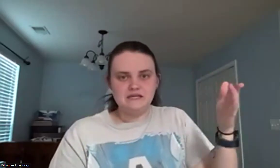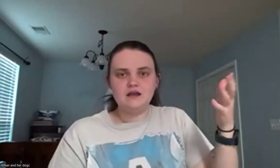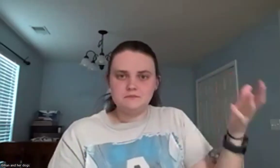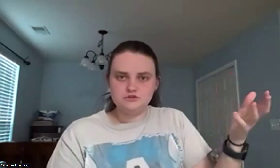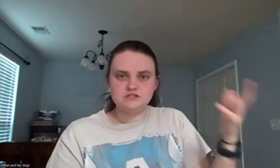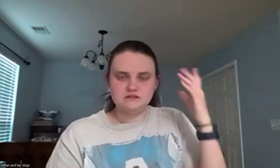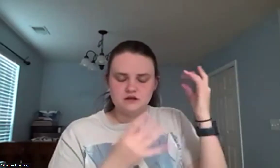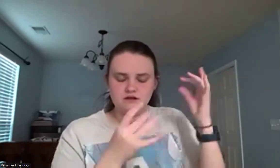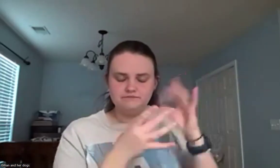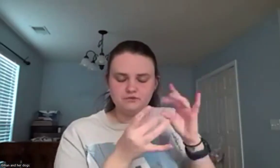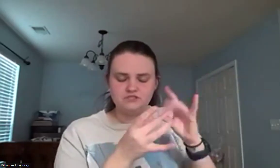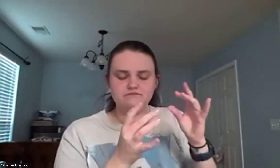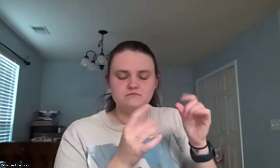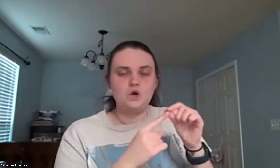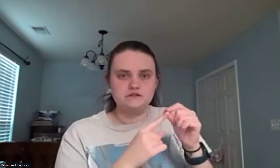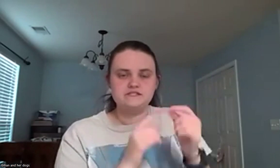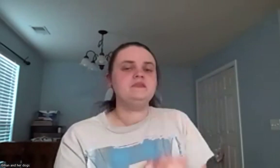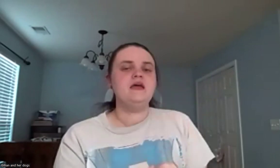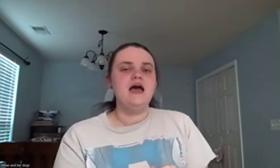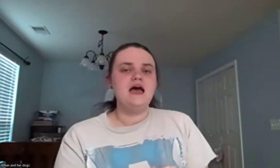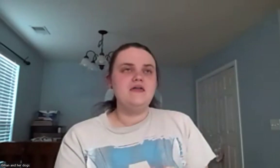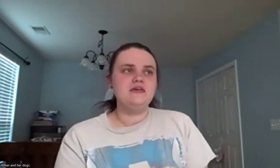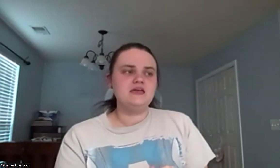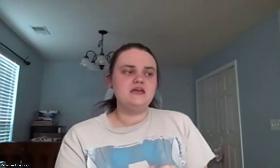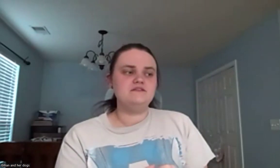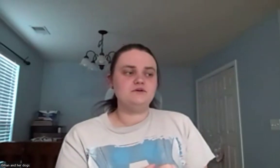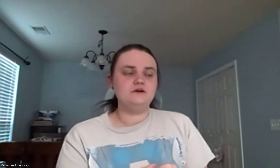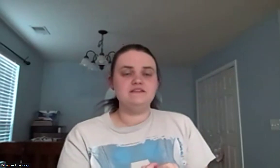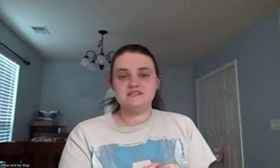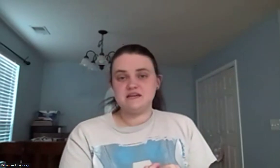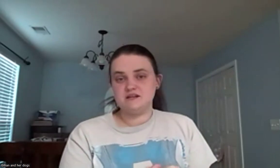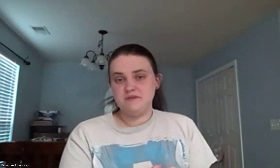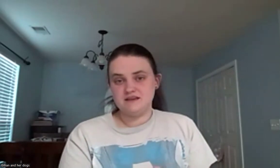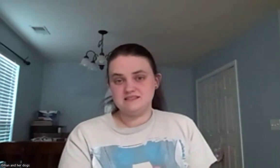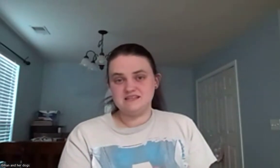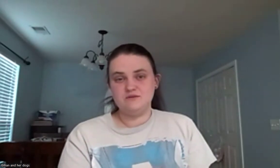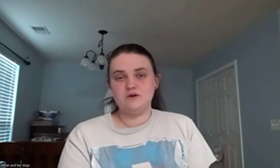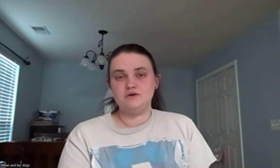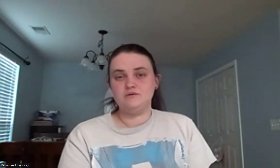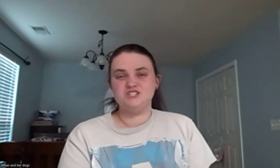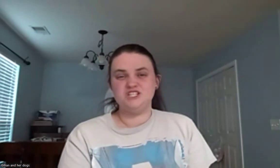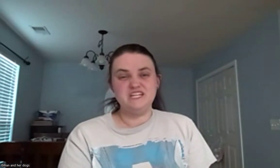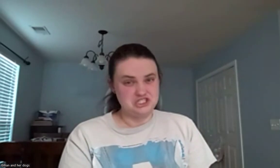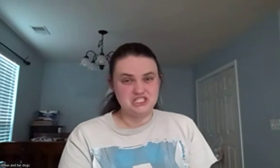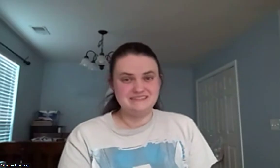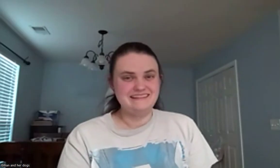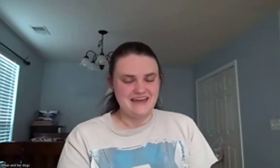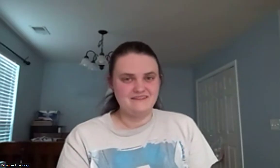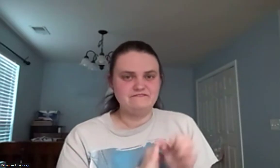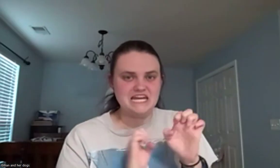kind of motion words. And then for anything that's happened in the past to say, well, she finished